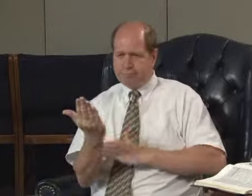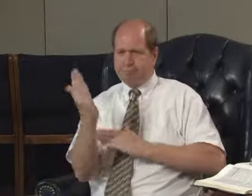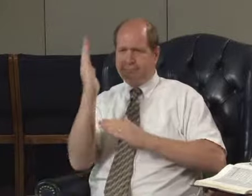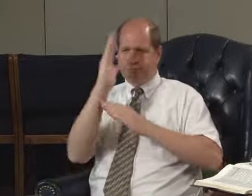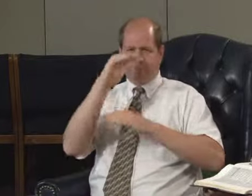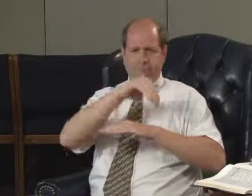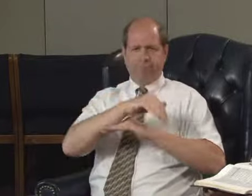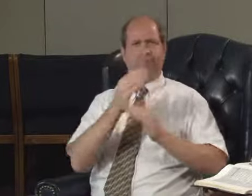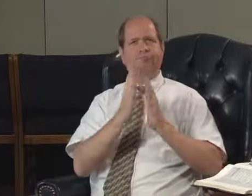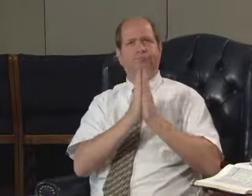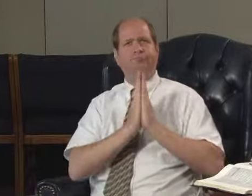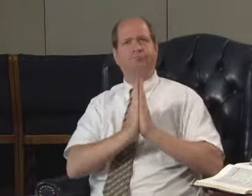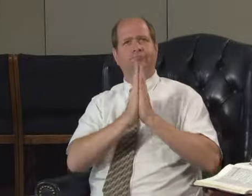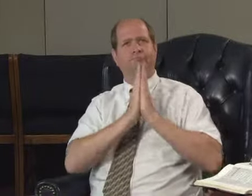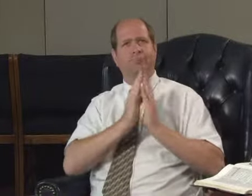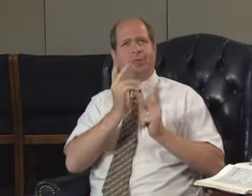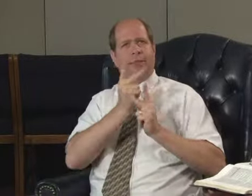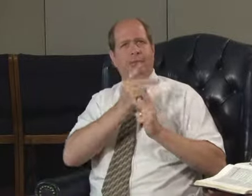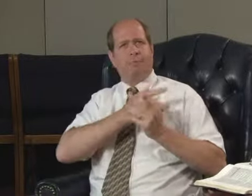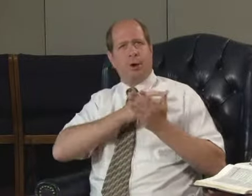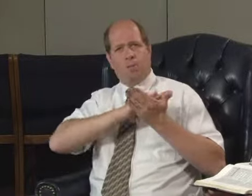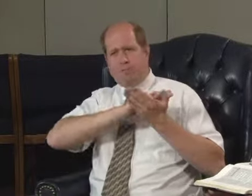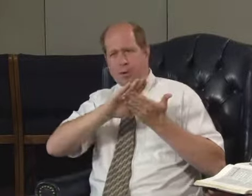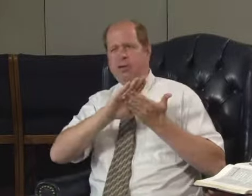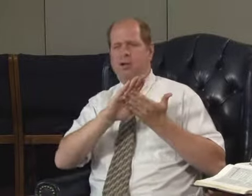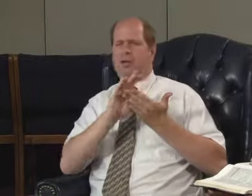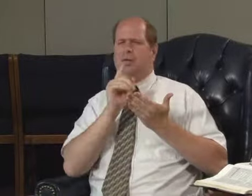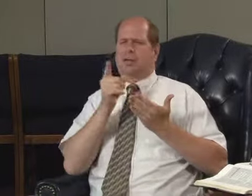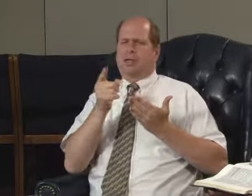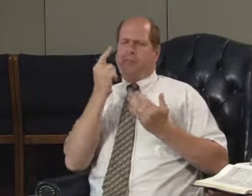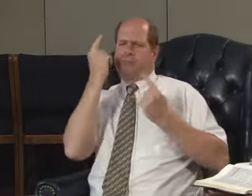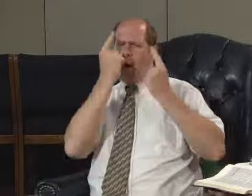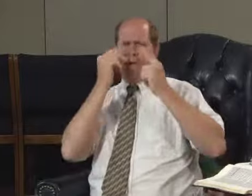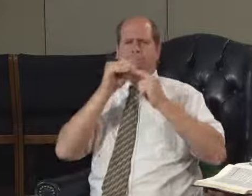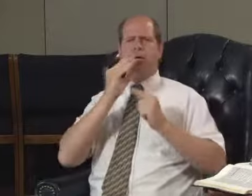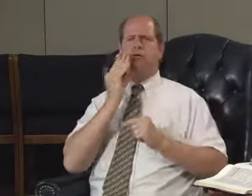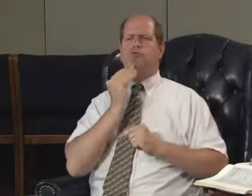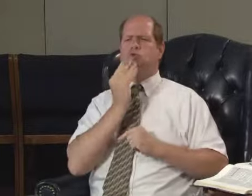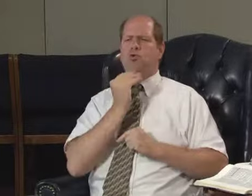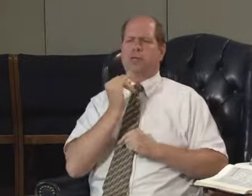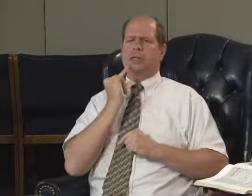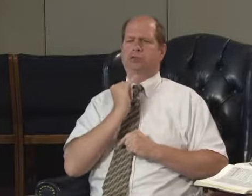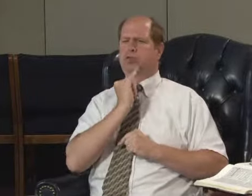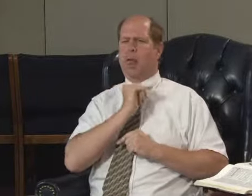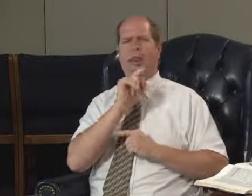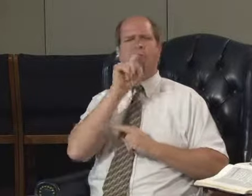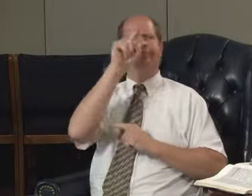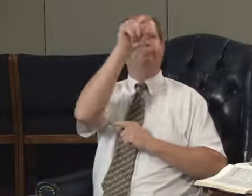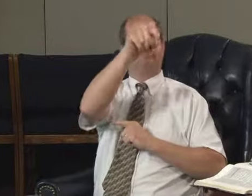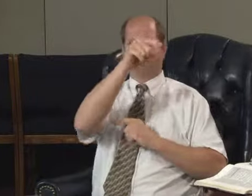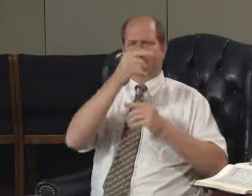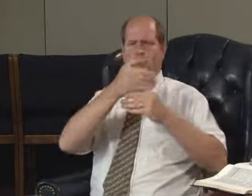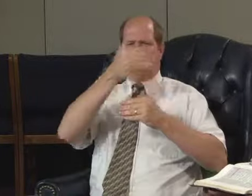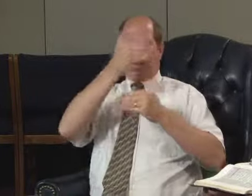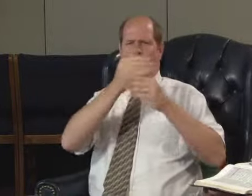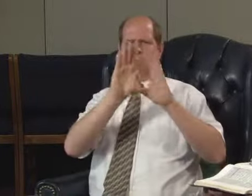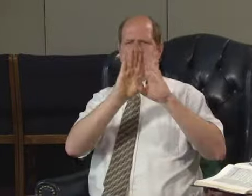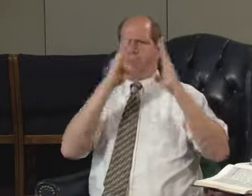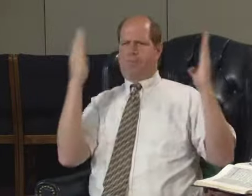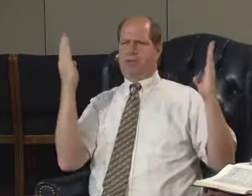day. Morning, afternoon, night, and he kept his heart pure. He had his heart